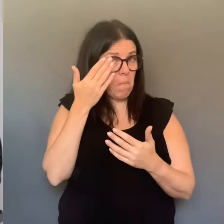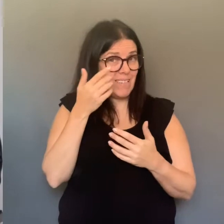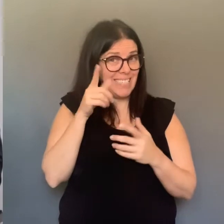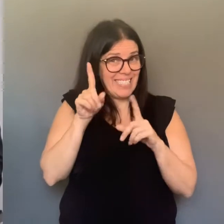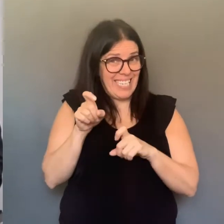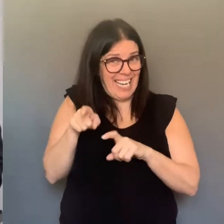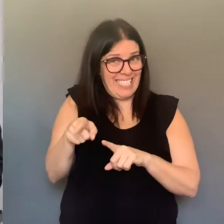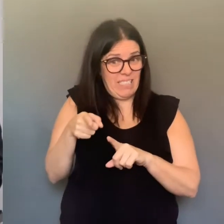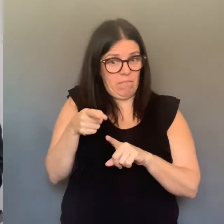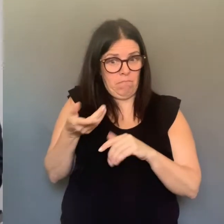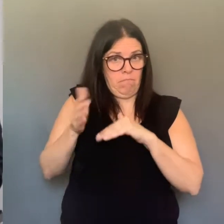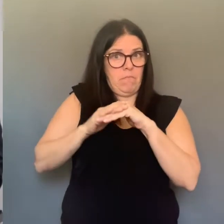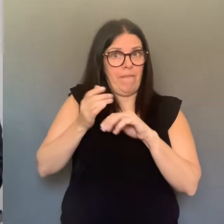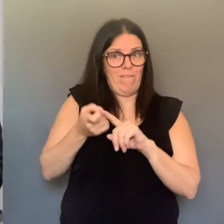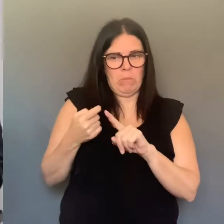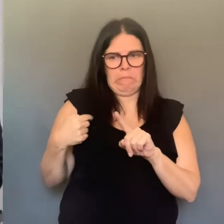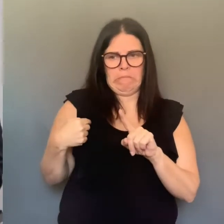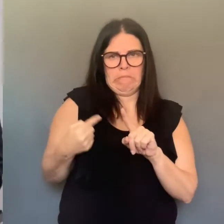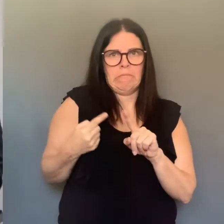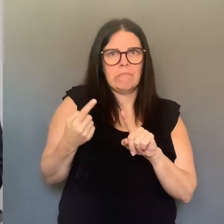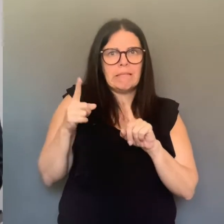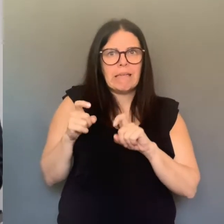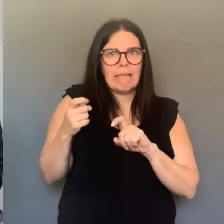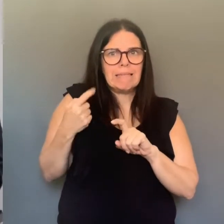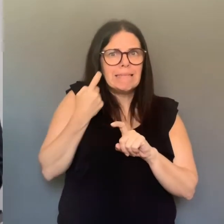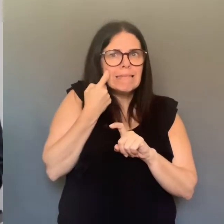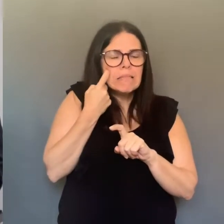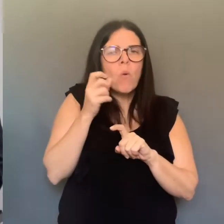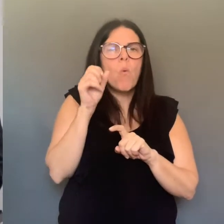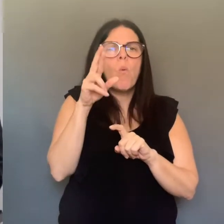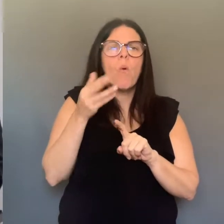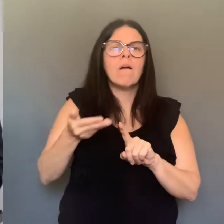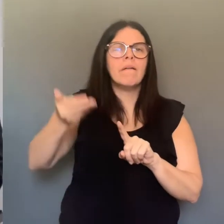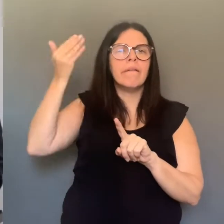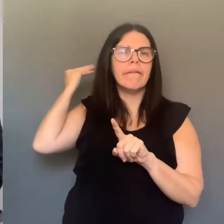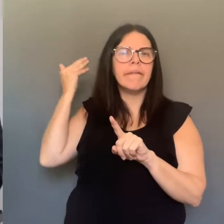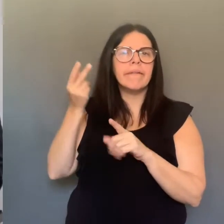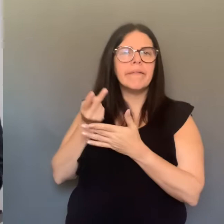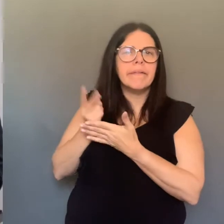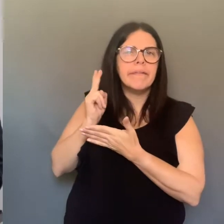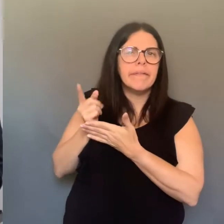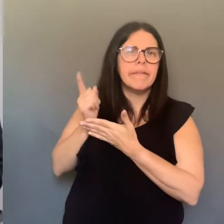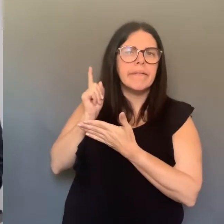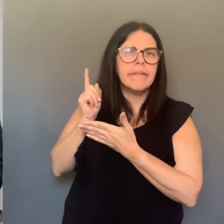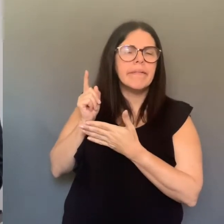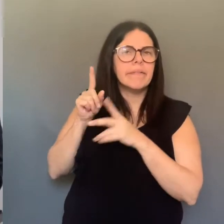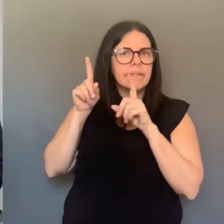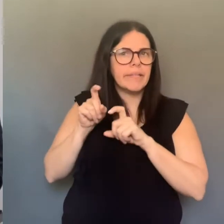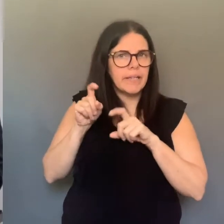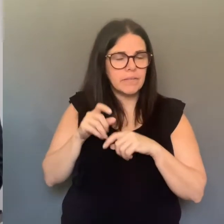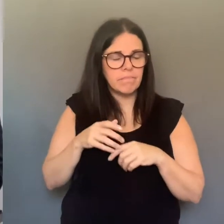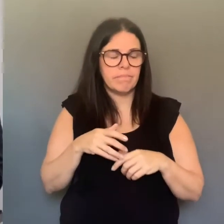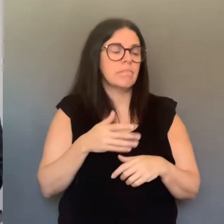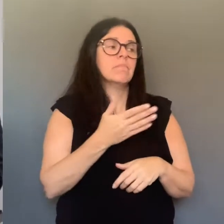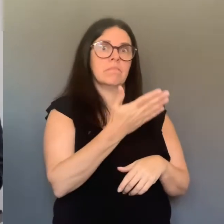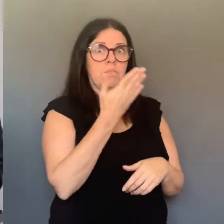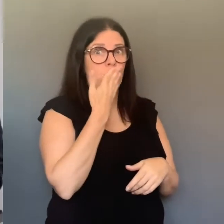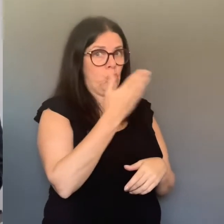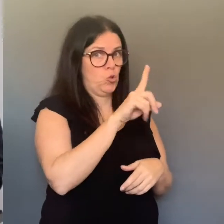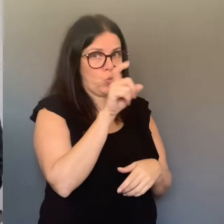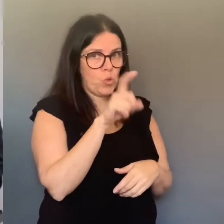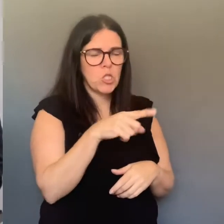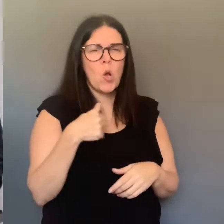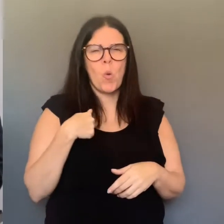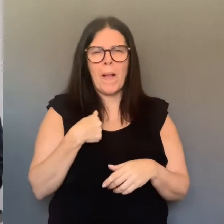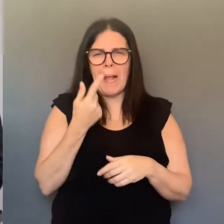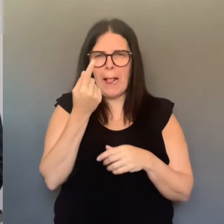at the beginning of the week, now we're at 128, is this the result of the people who are being tested in the last few days, or is it tests that are coming back from